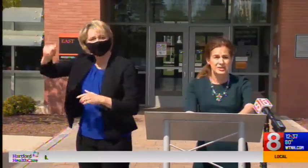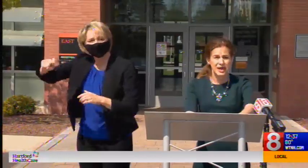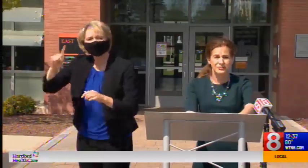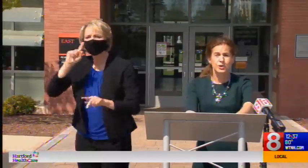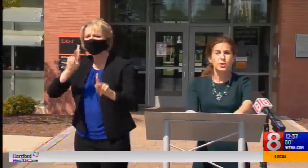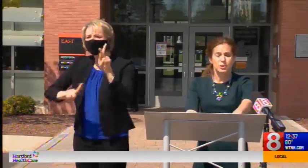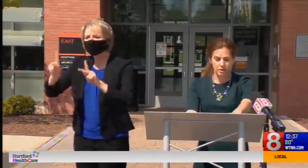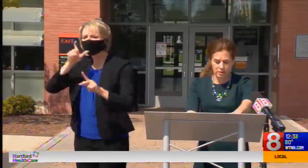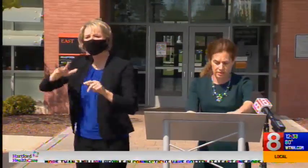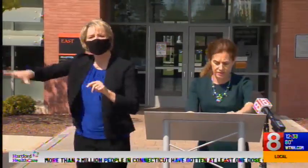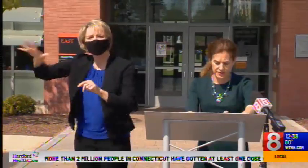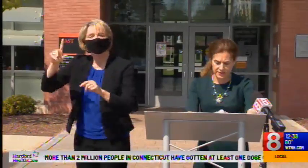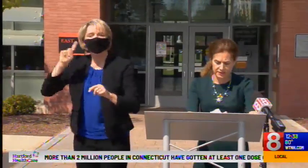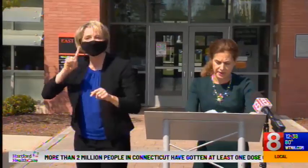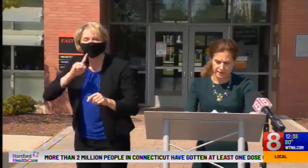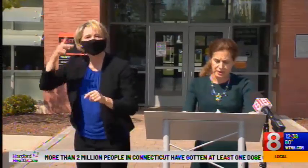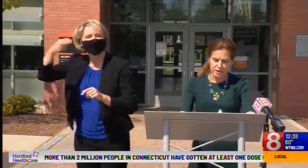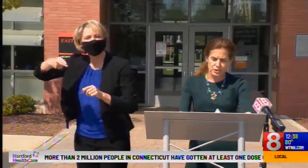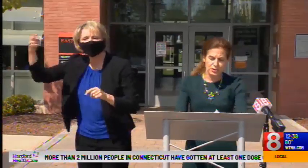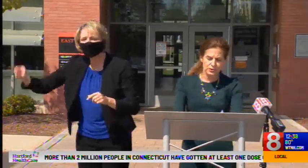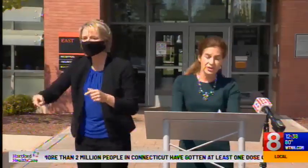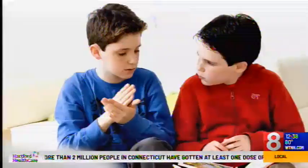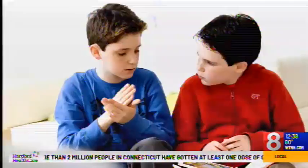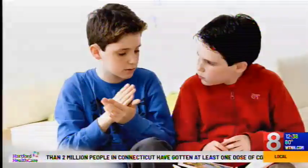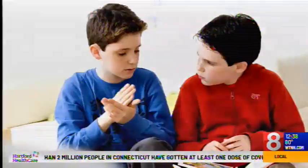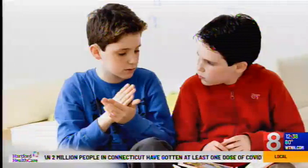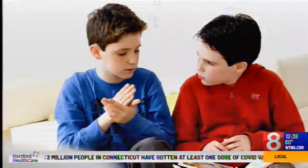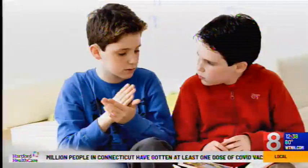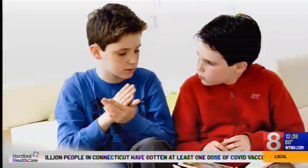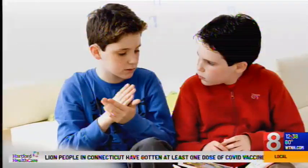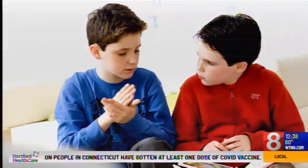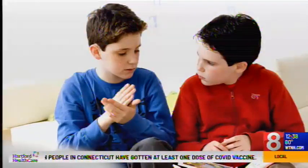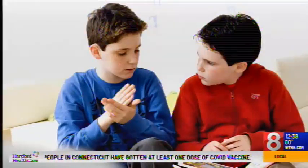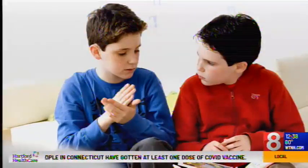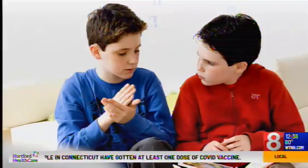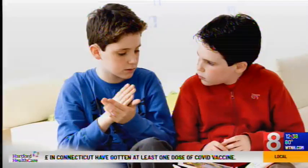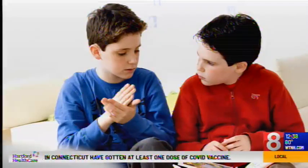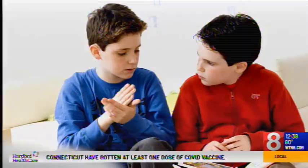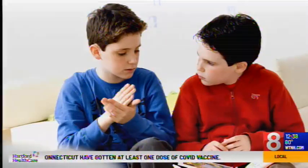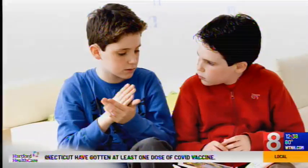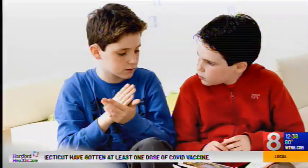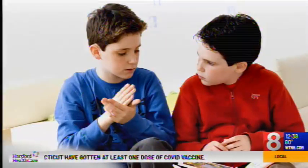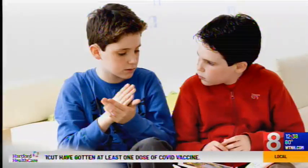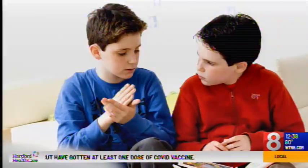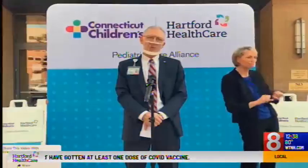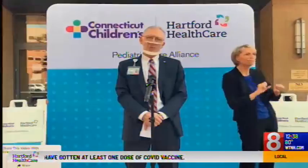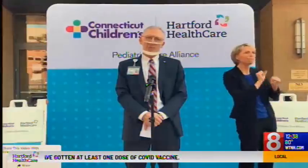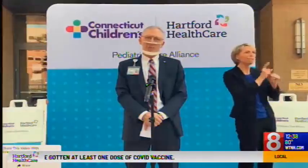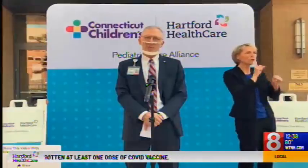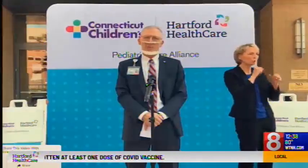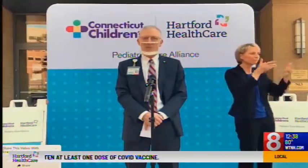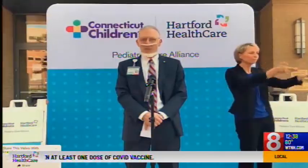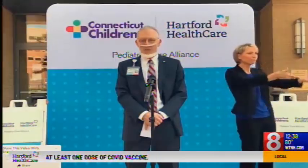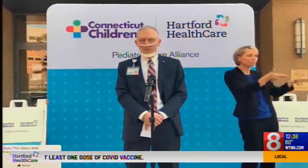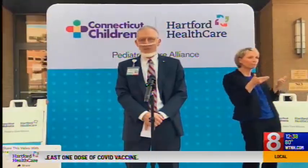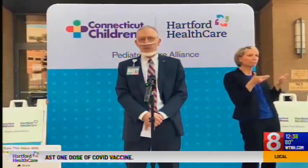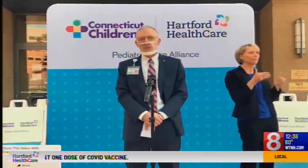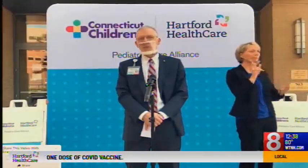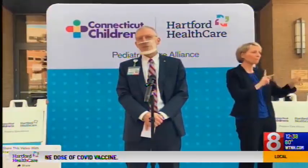deaf. Lieutenant Governor Susan Bisowitz says efforts are already underway to better support the deaf community. Wednesday, Hartford Hospital held a COVID